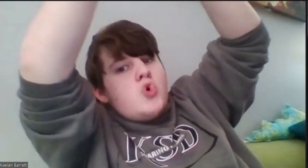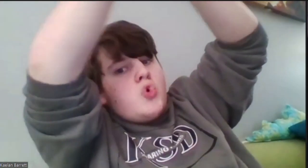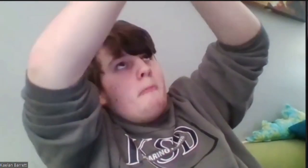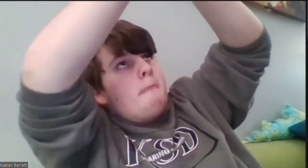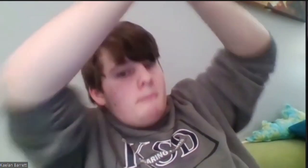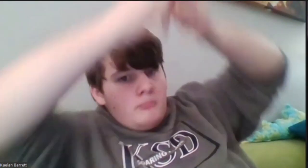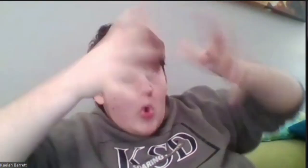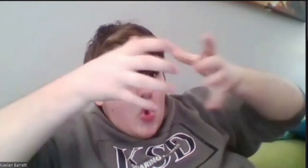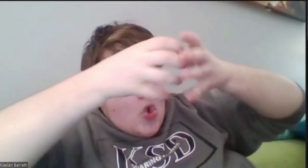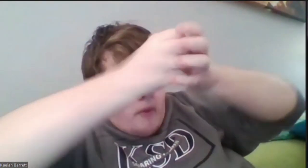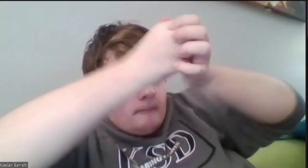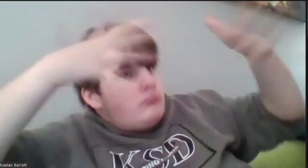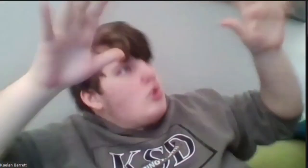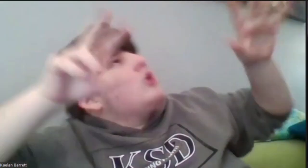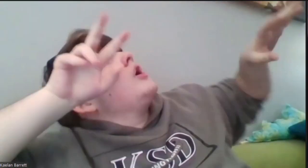And there's that hole that he just fell through. Whoop.